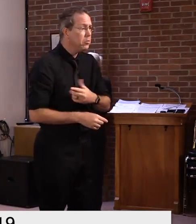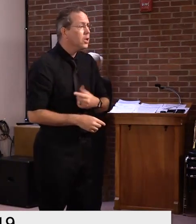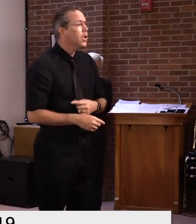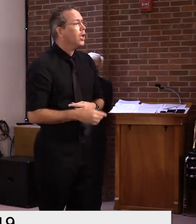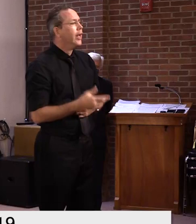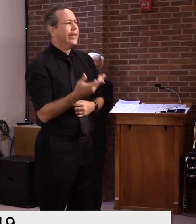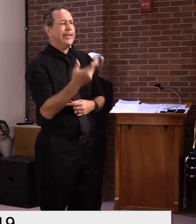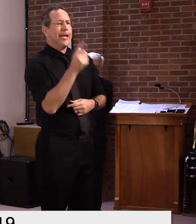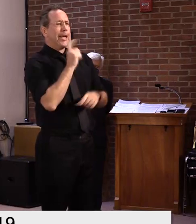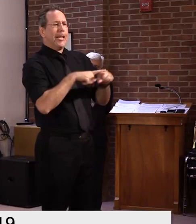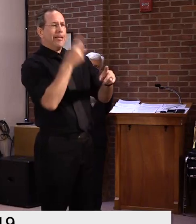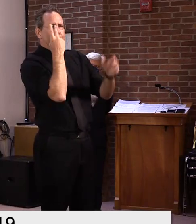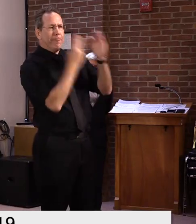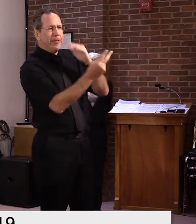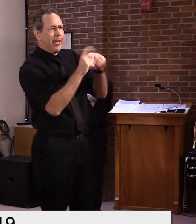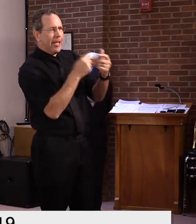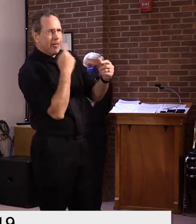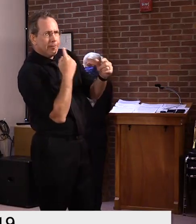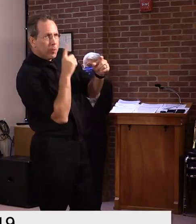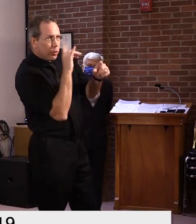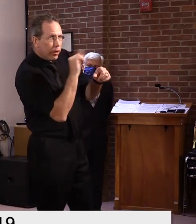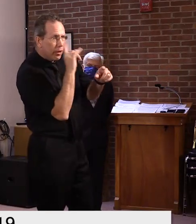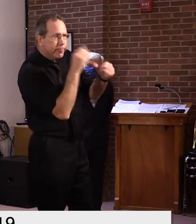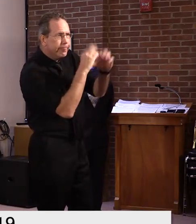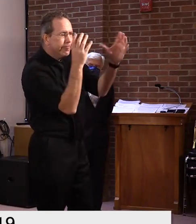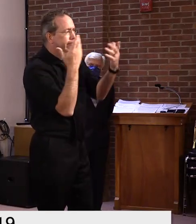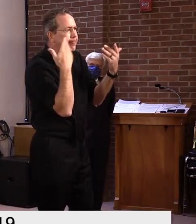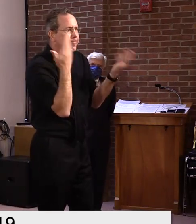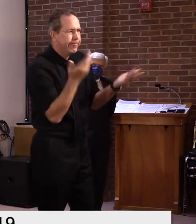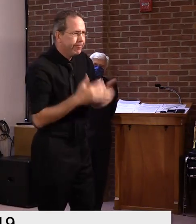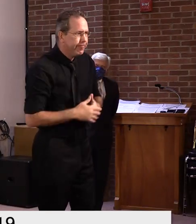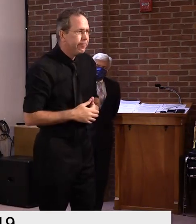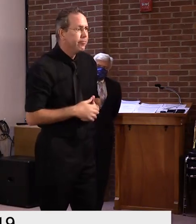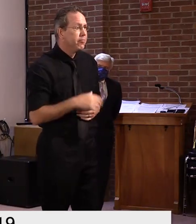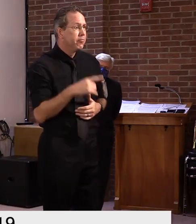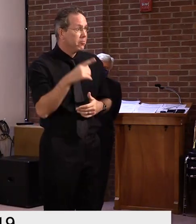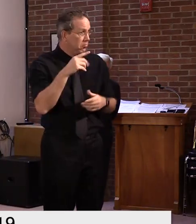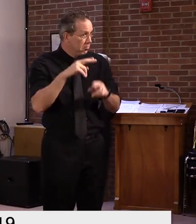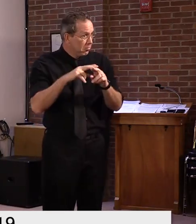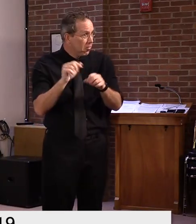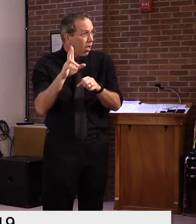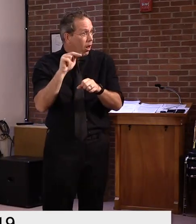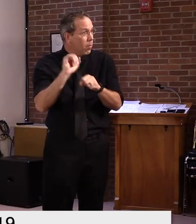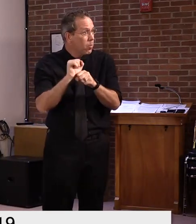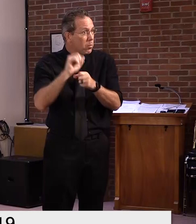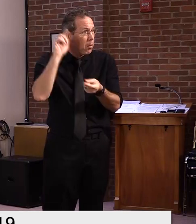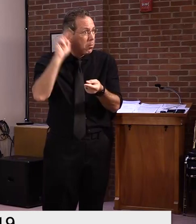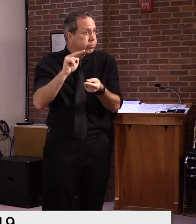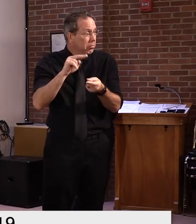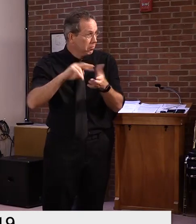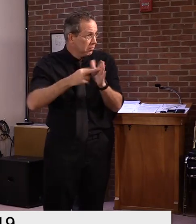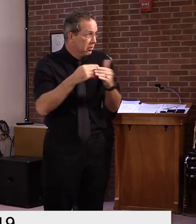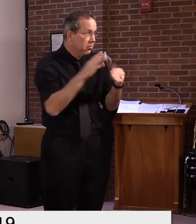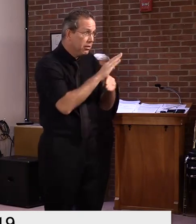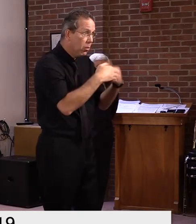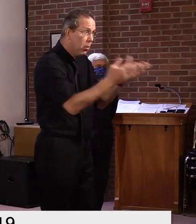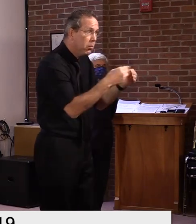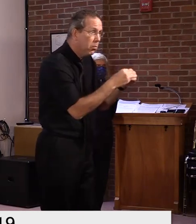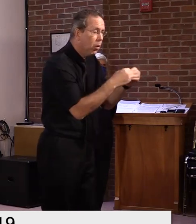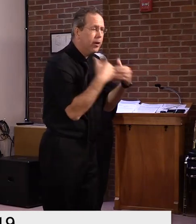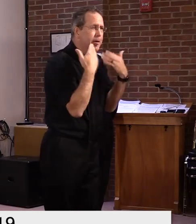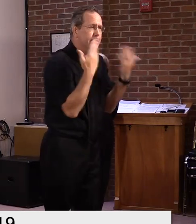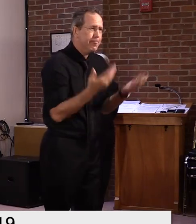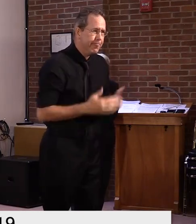been reduced by about 1%. But I'm not sure what's going to happen when it gets colder. When some of